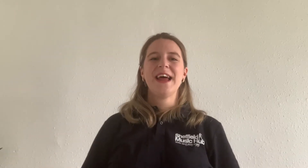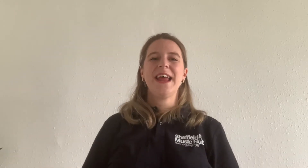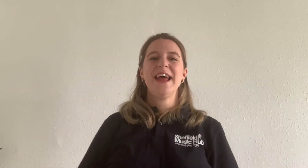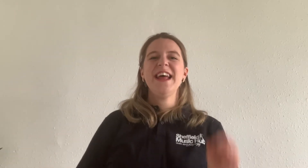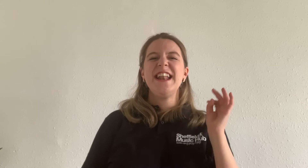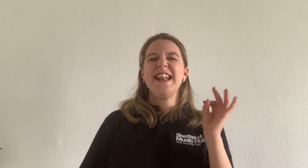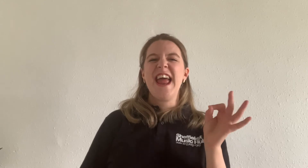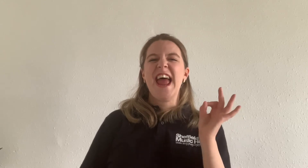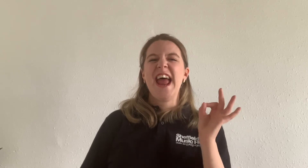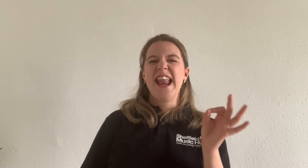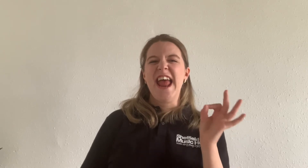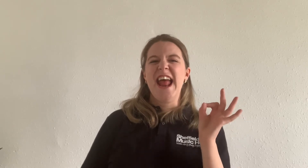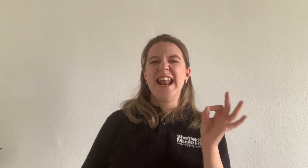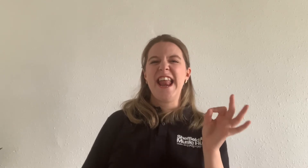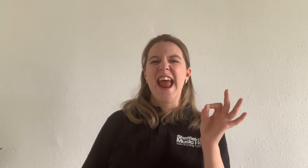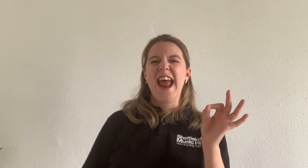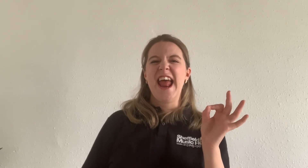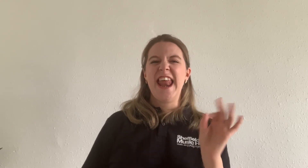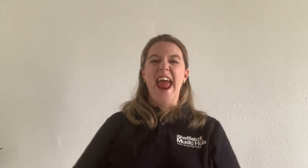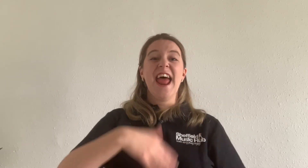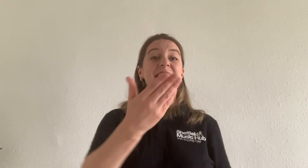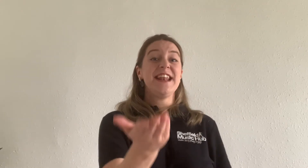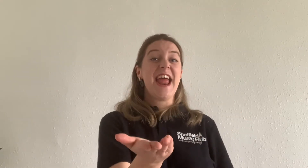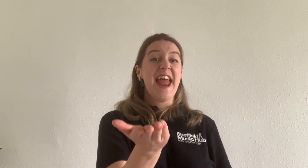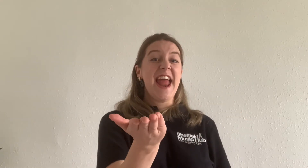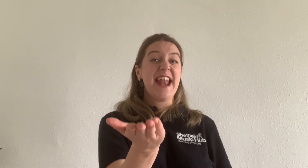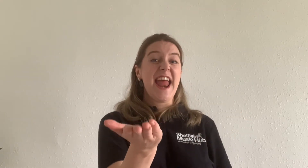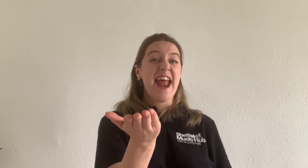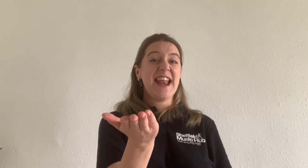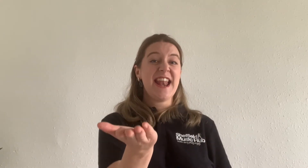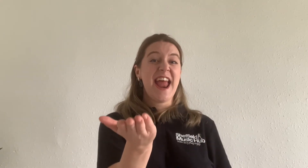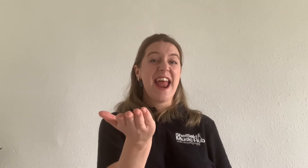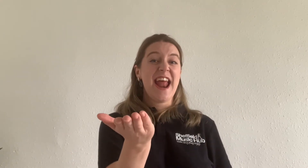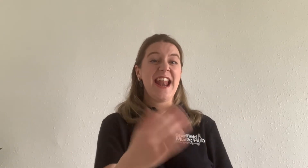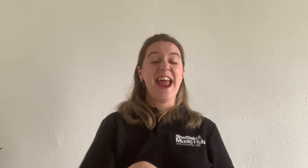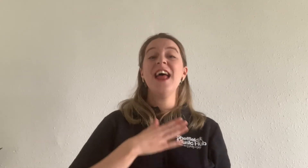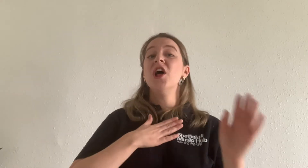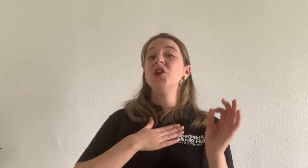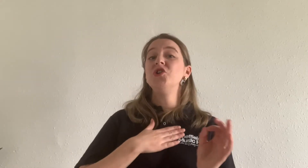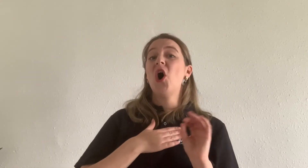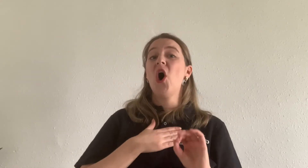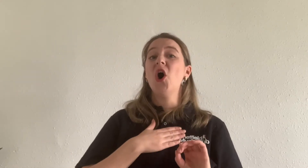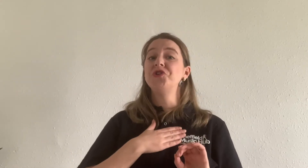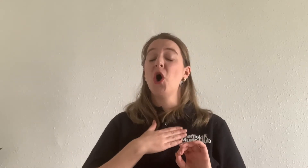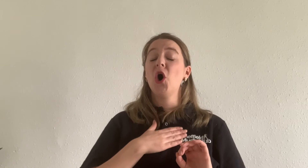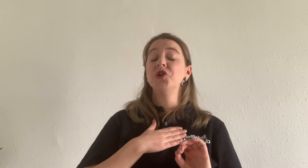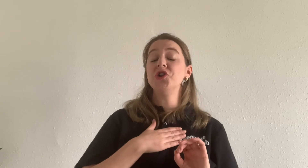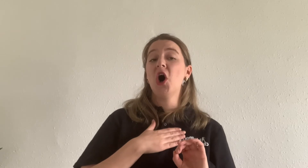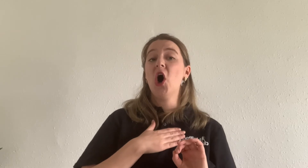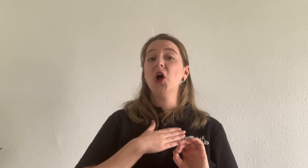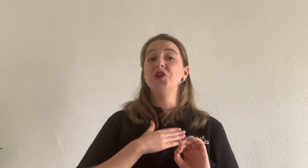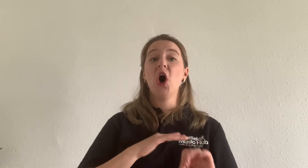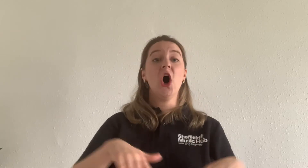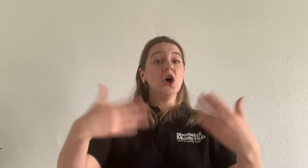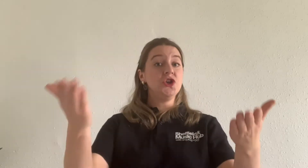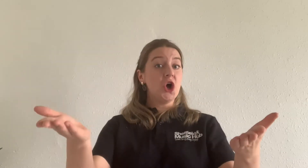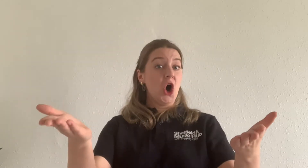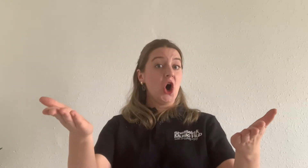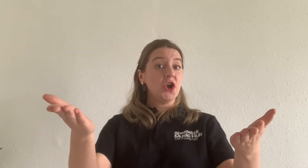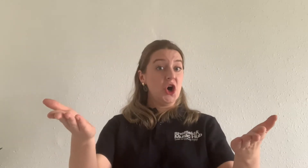hear na na na na na na na na na no no no no no no no